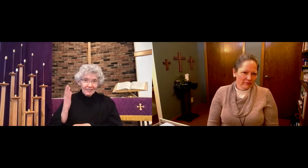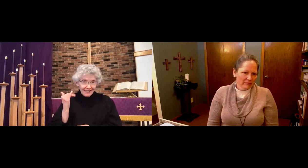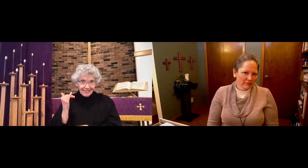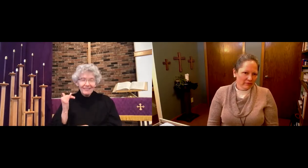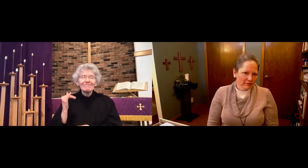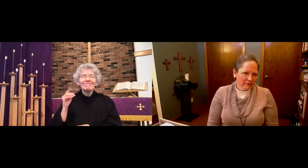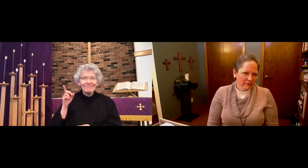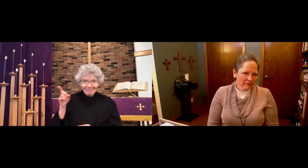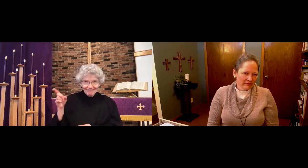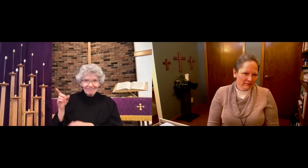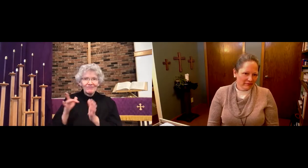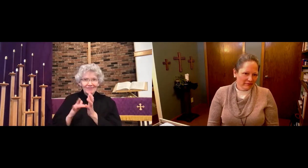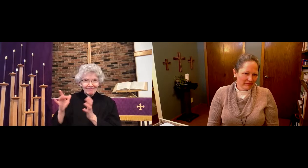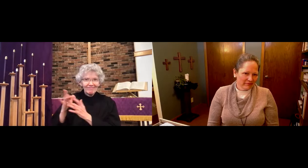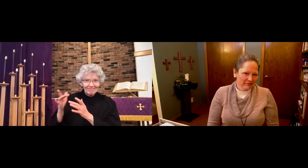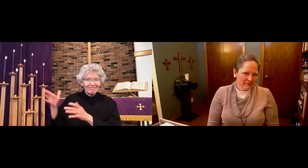Deacon Dorothy.